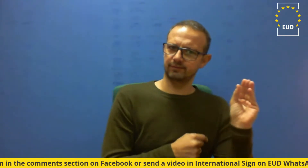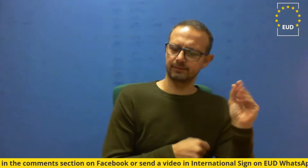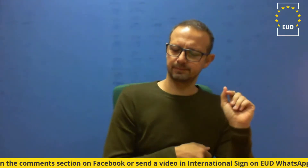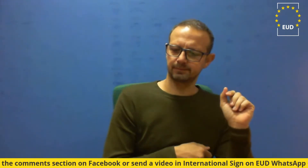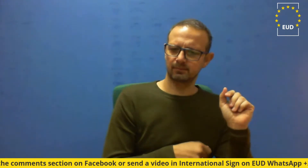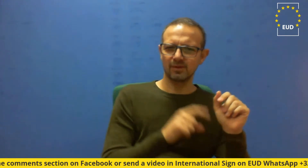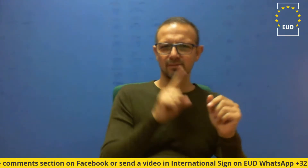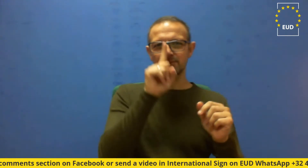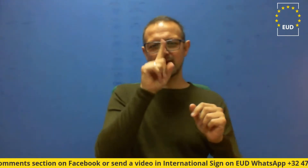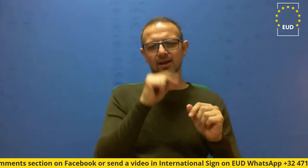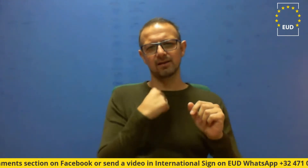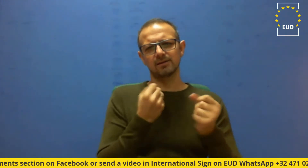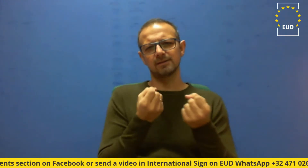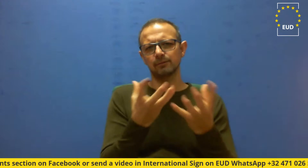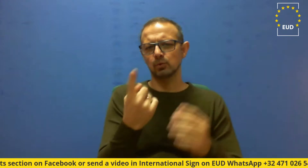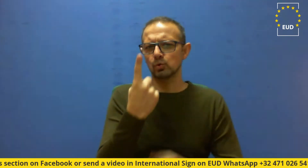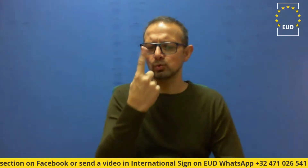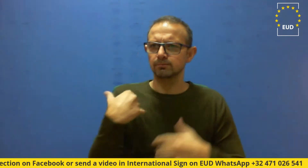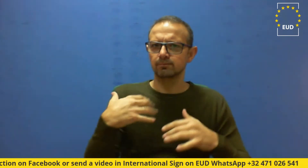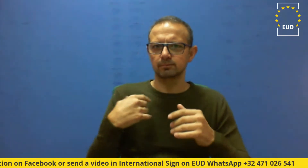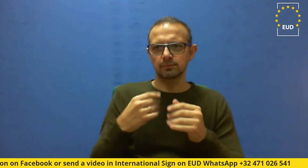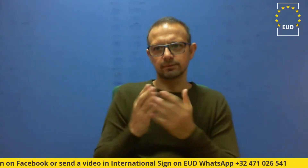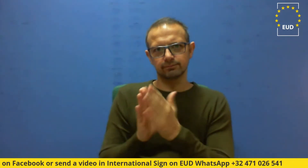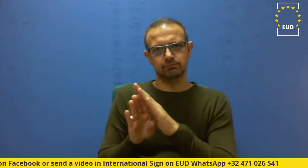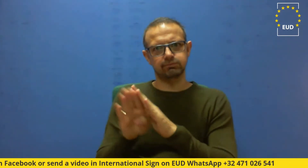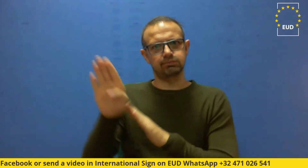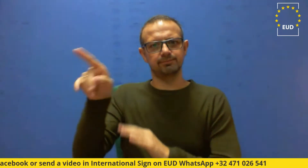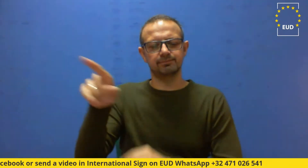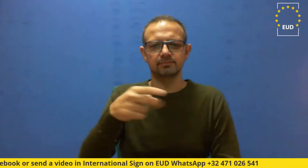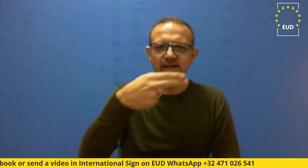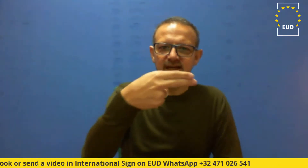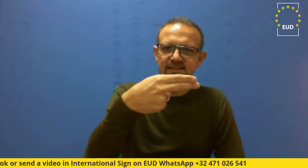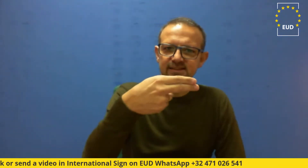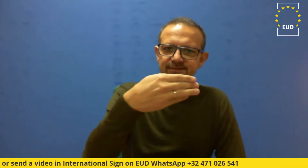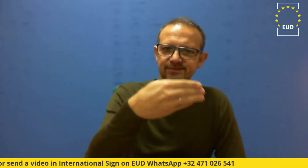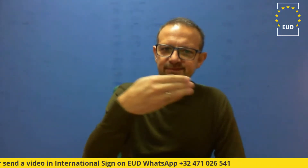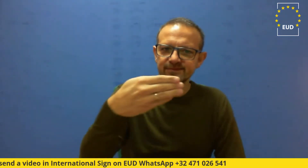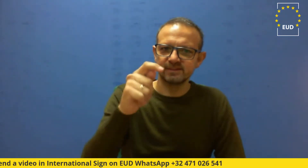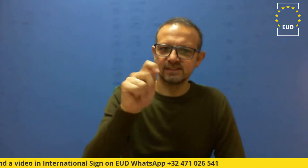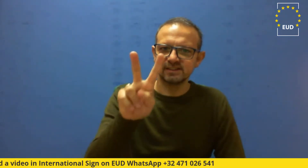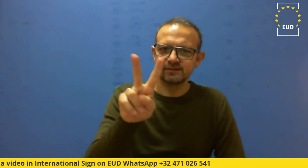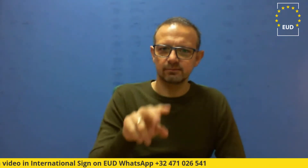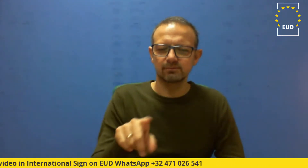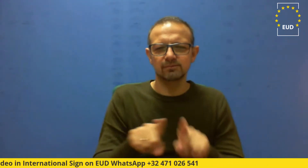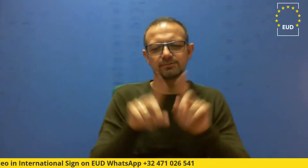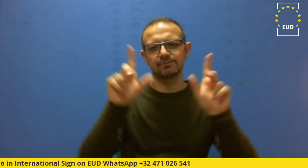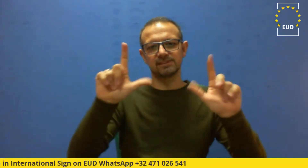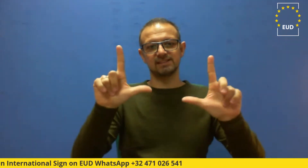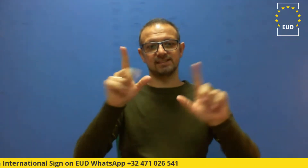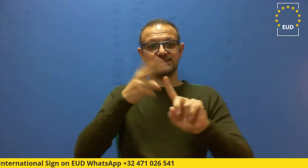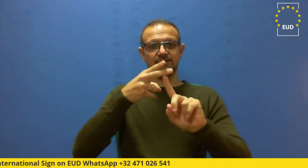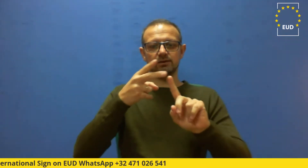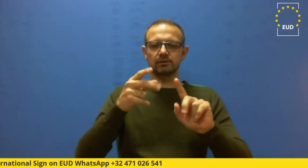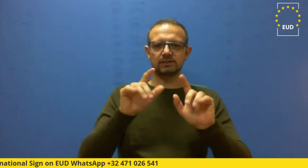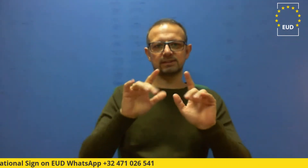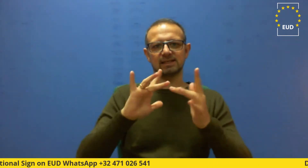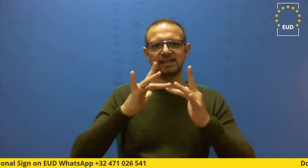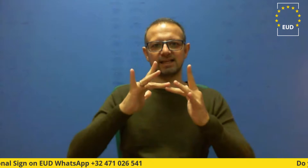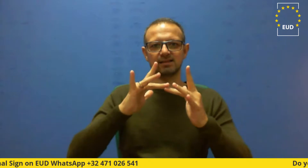So we do have this one reference from 2003. However, there is another, so